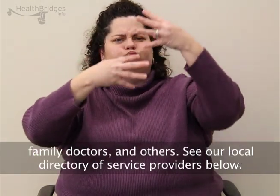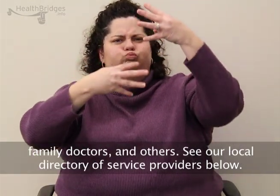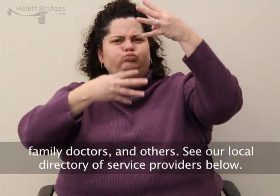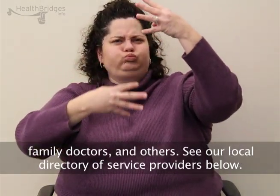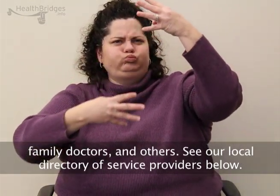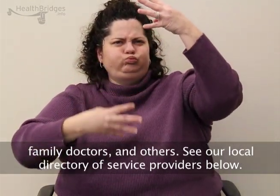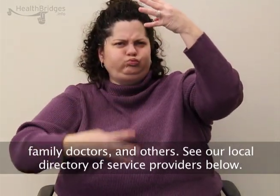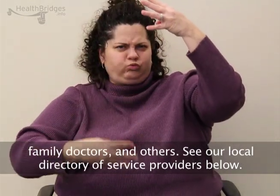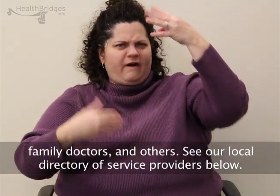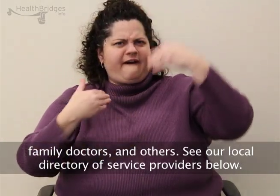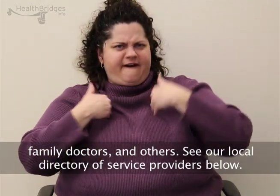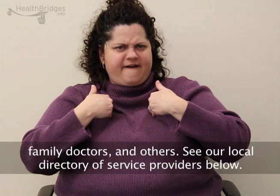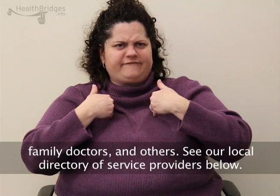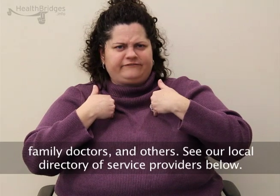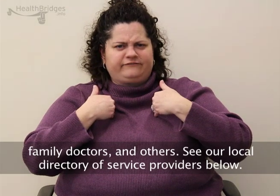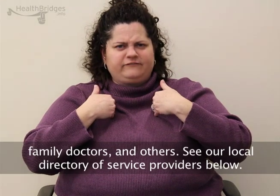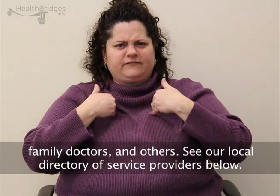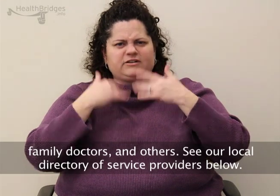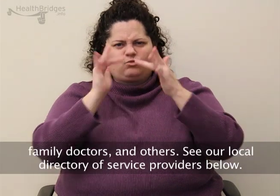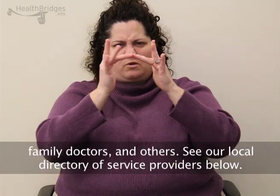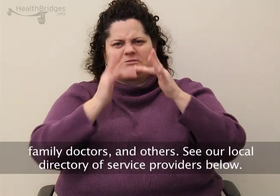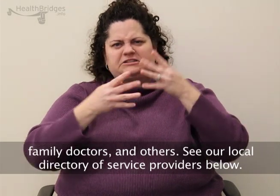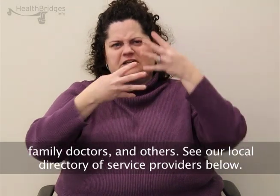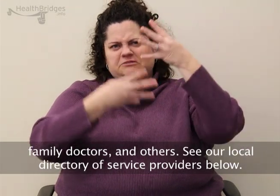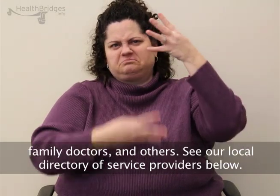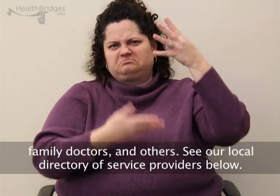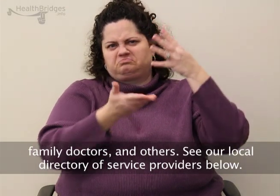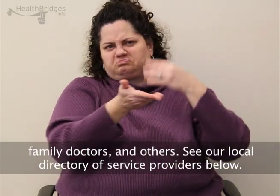others. See our local directory of service providers below.